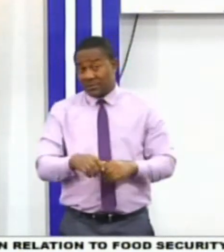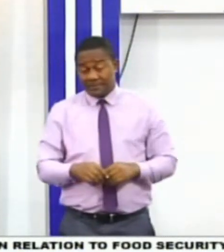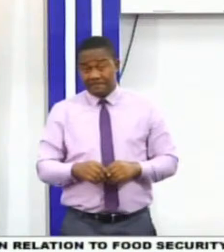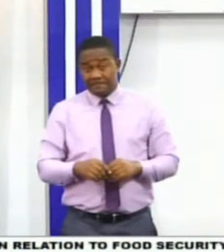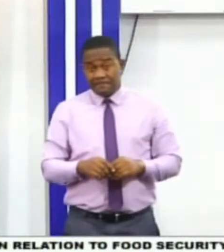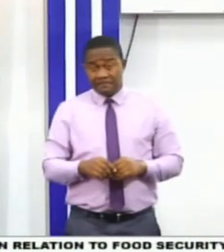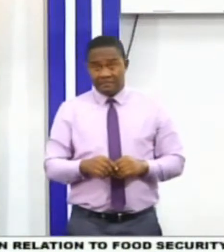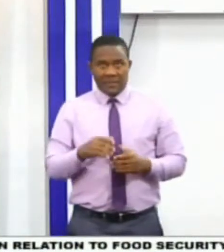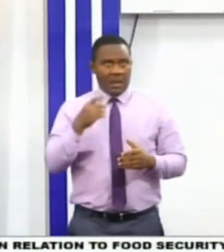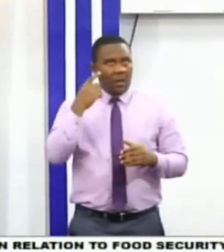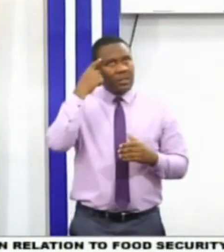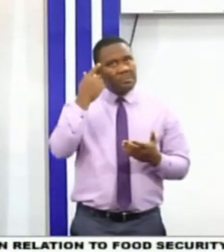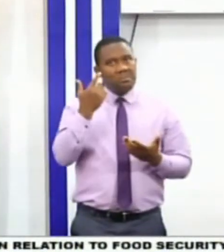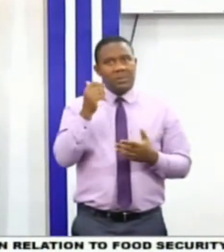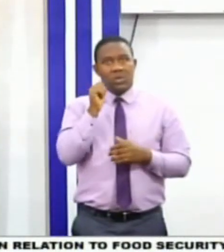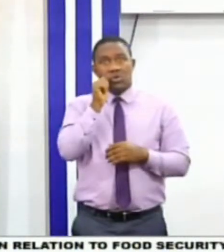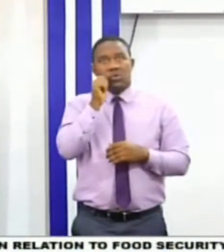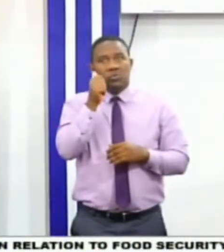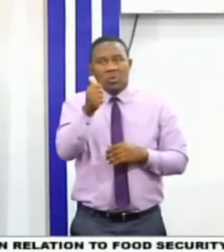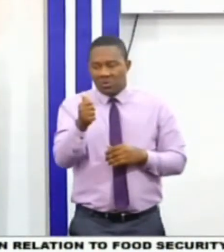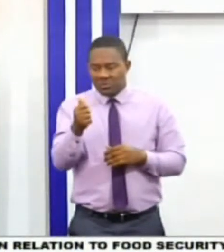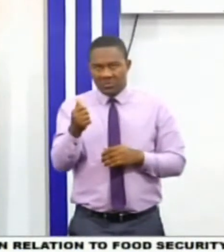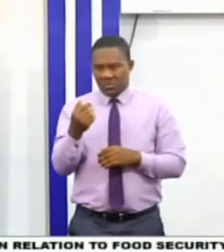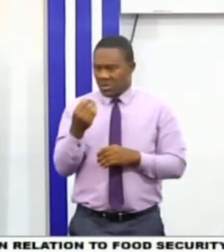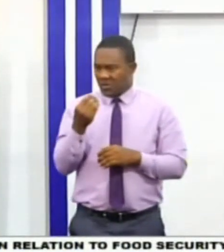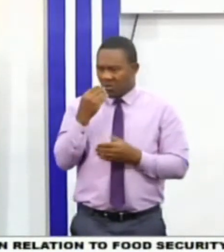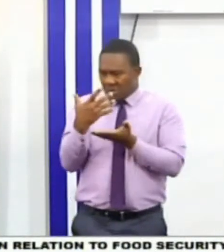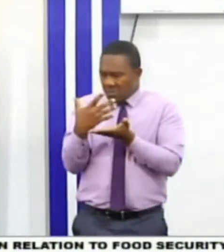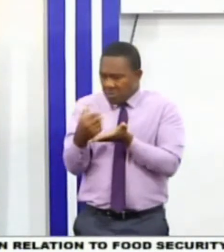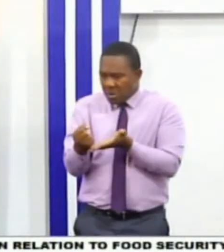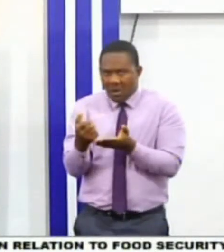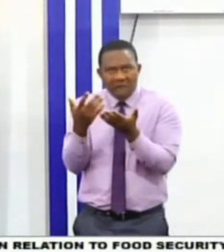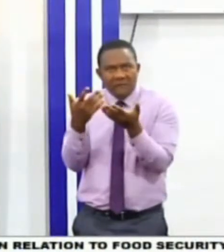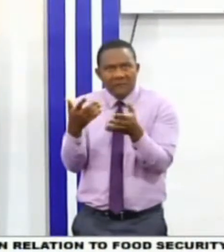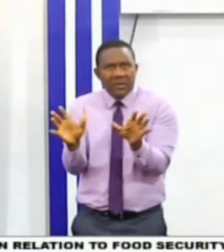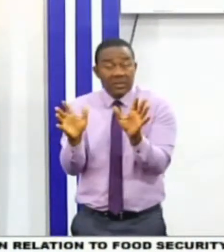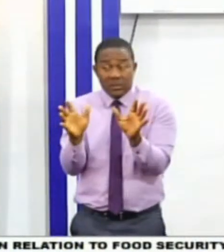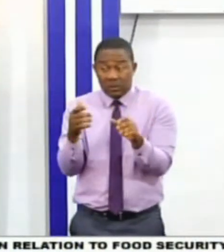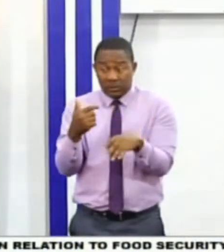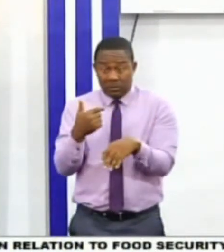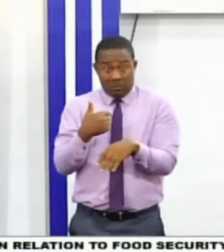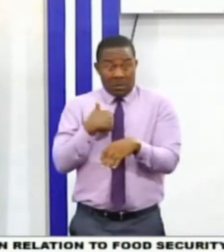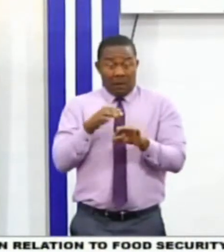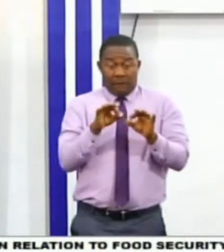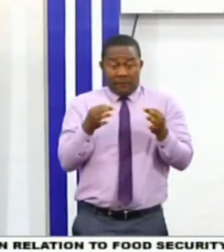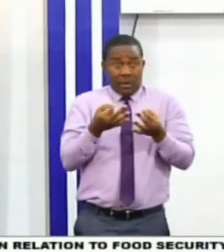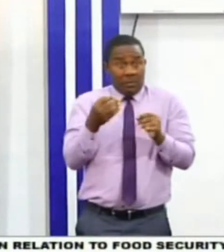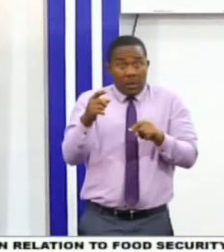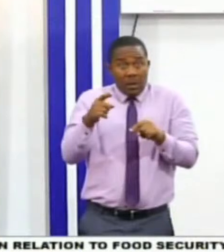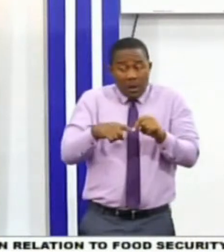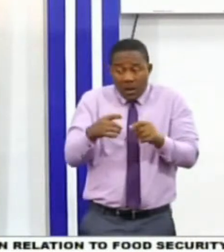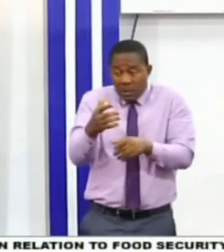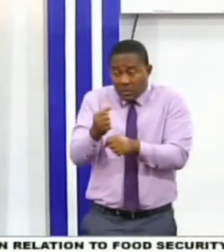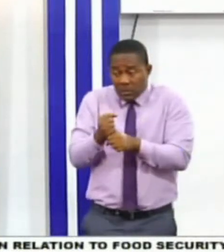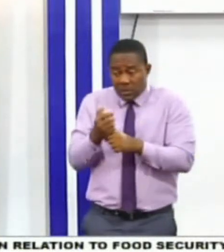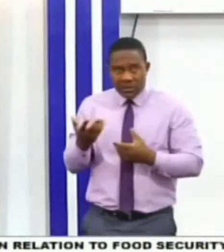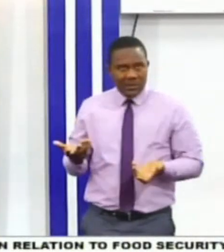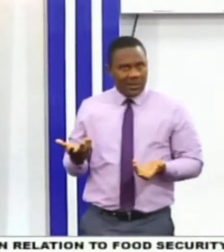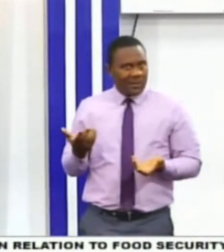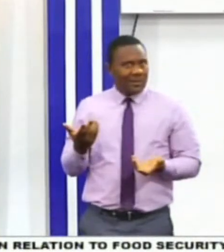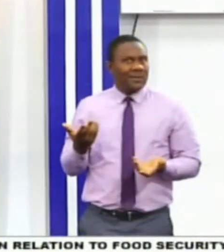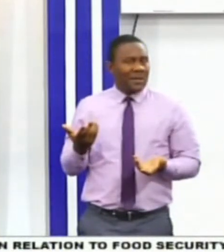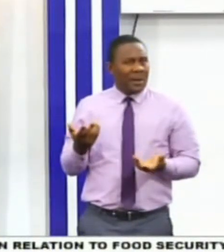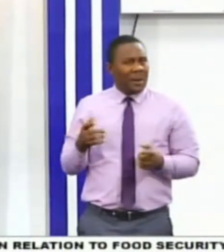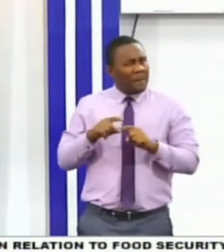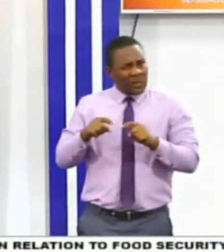ochina aduane no asanti wono yire no ma munya binia ɛna na wo ye bibisa no a na ntiase mu